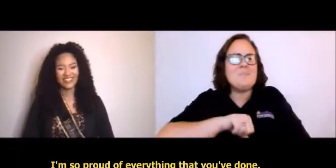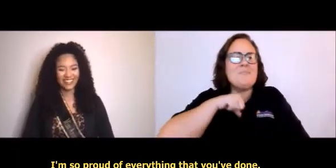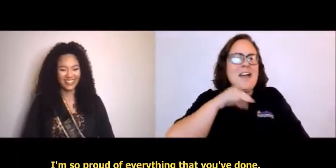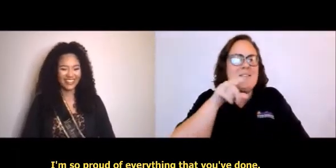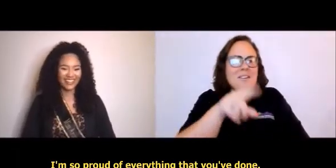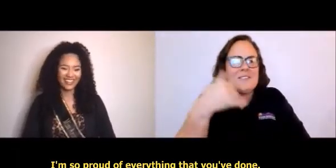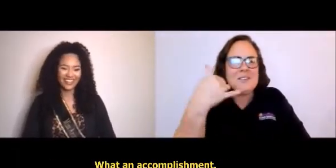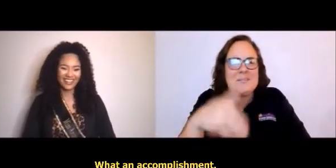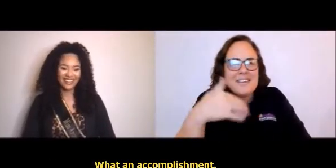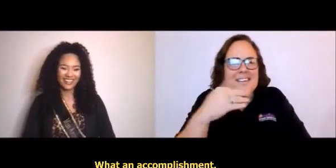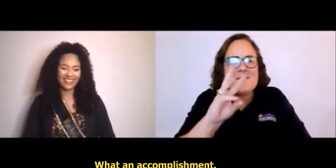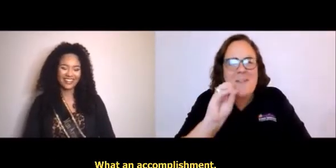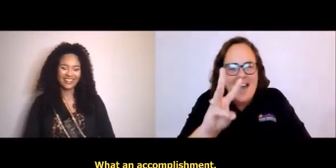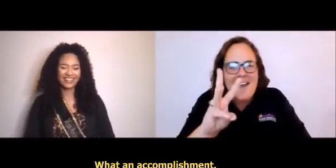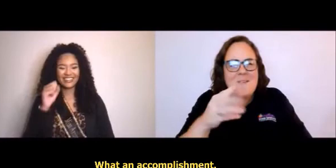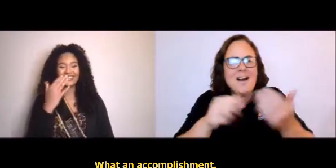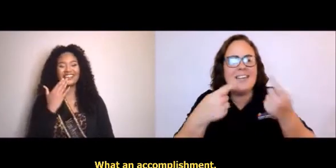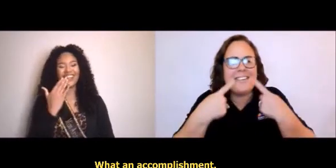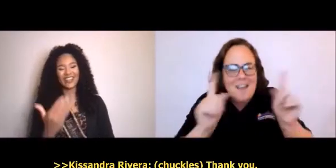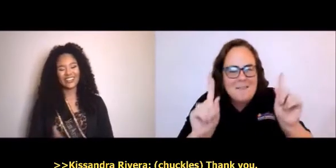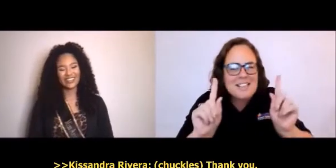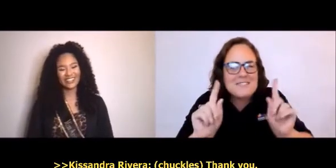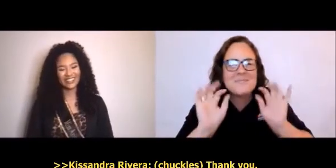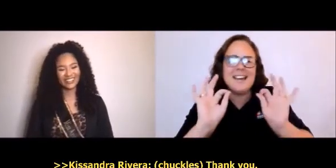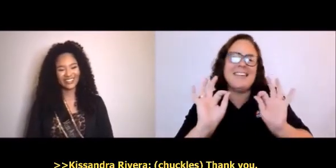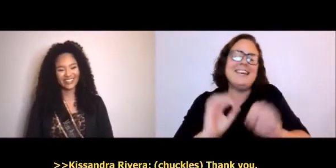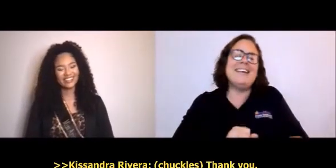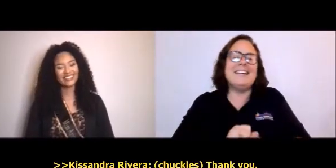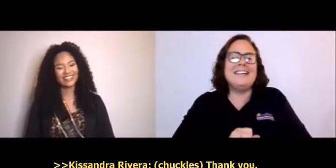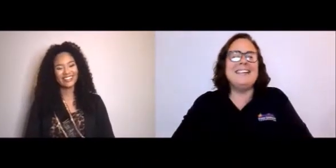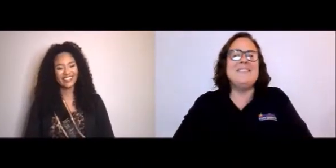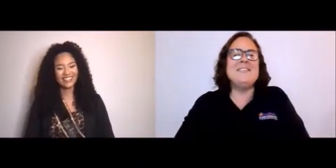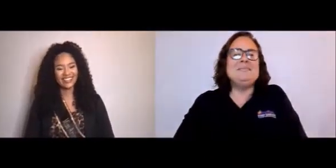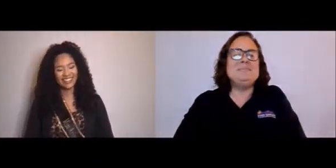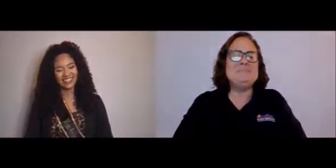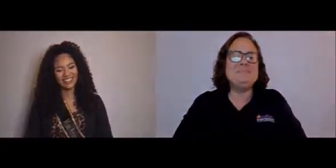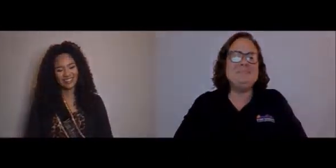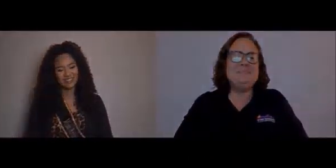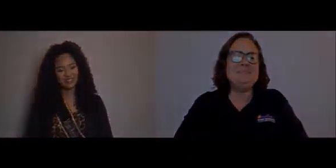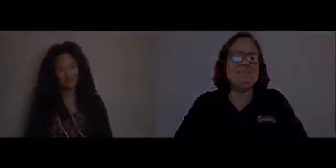of everything that you've done. What an accomplishment. Thank you.